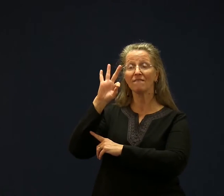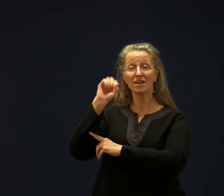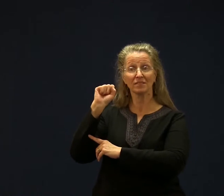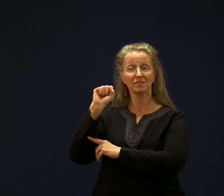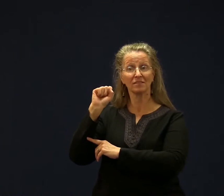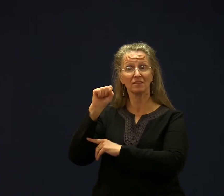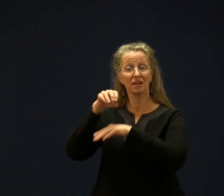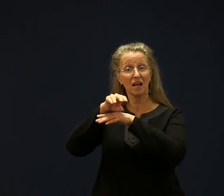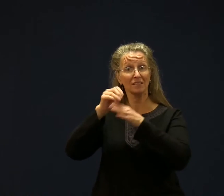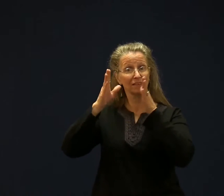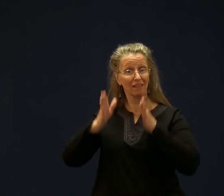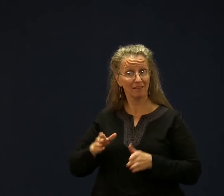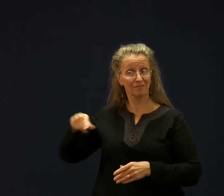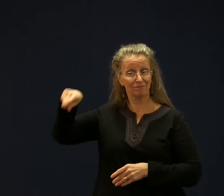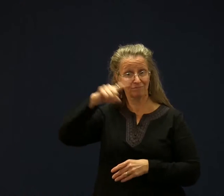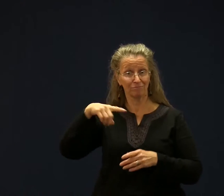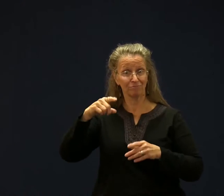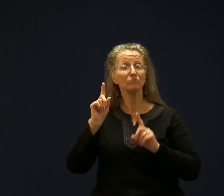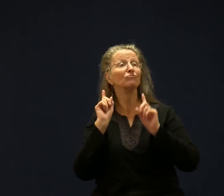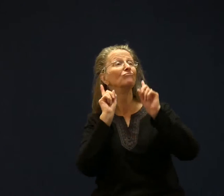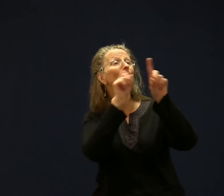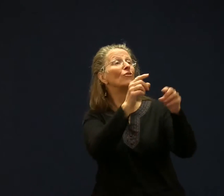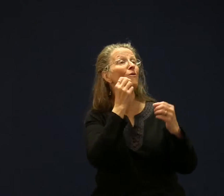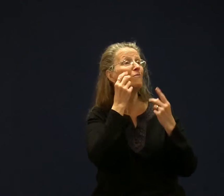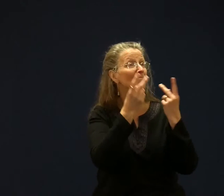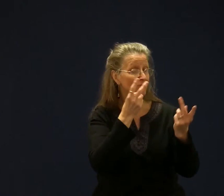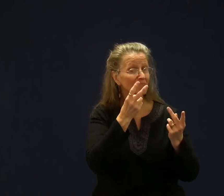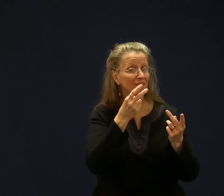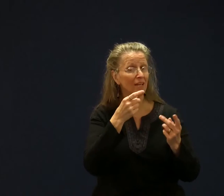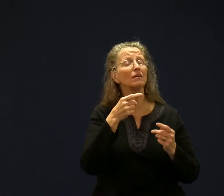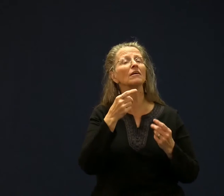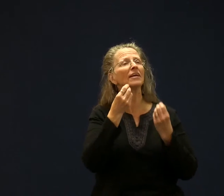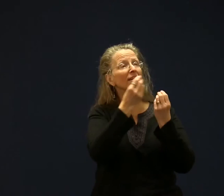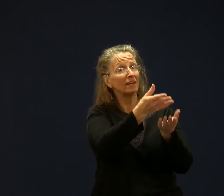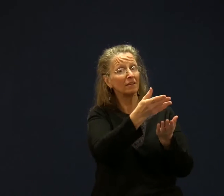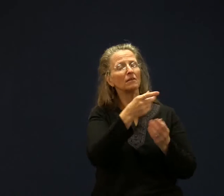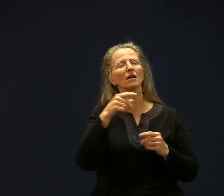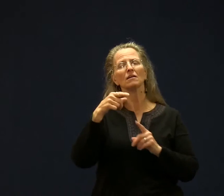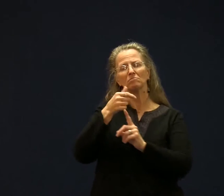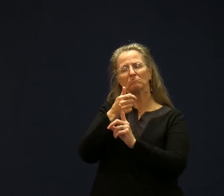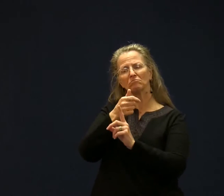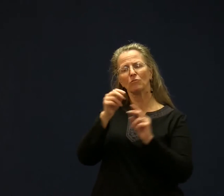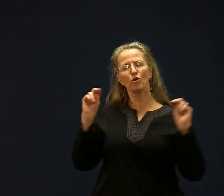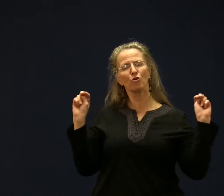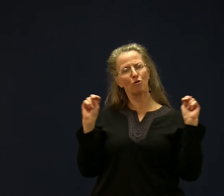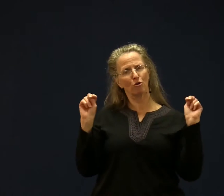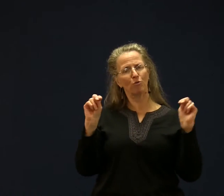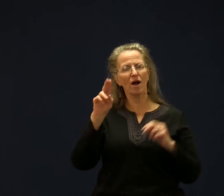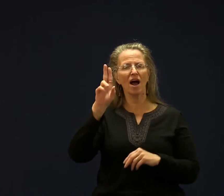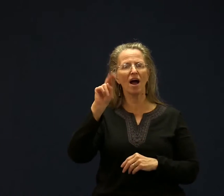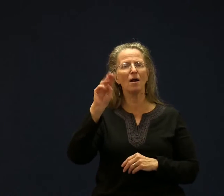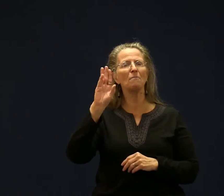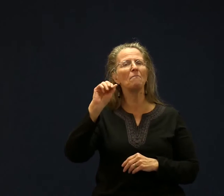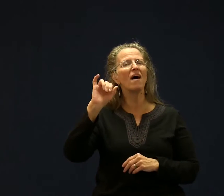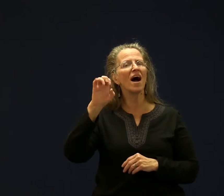and professionals. Our ECFS consultants go to the family's